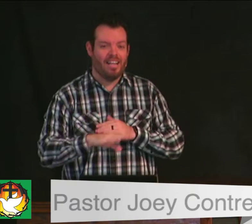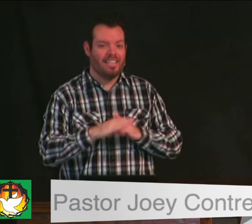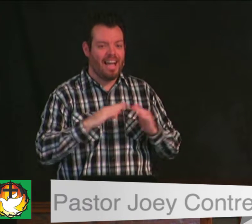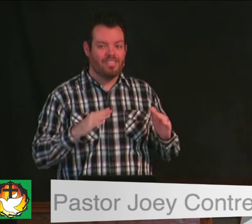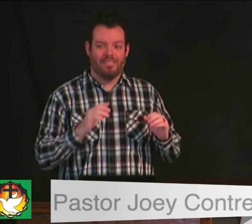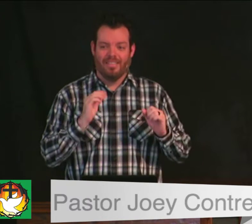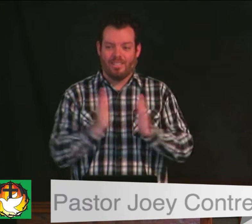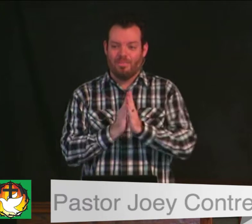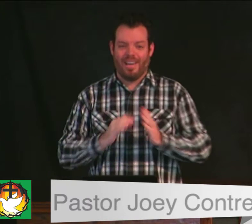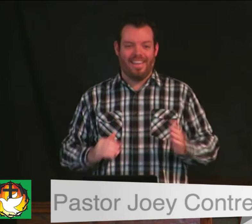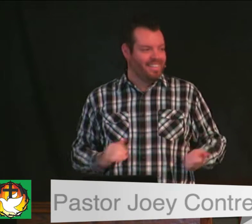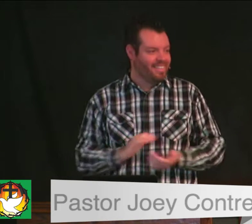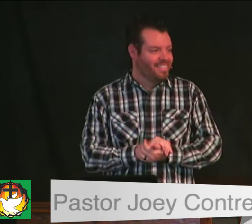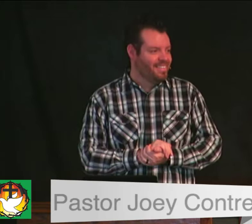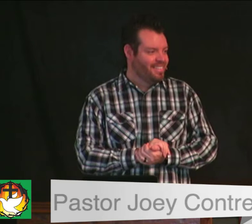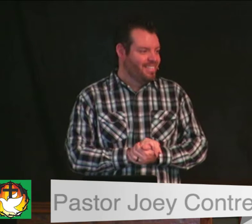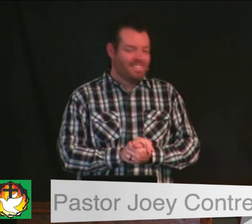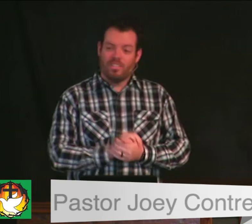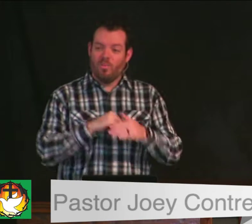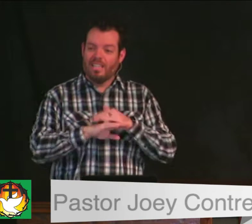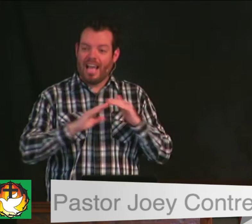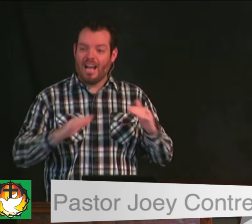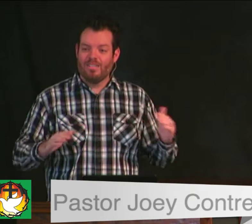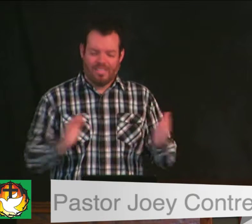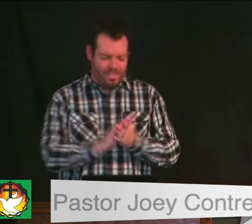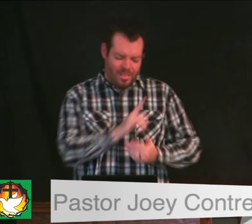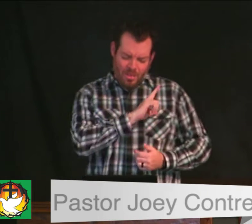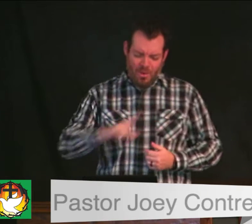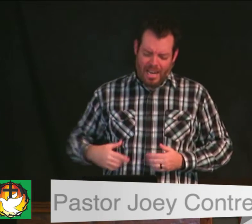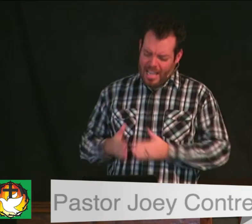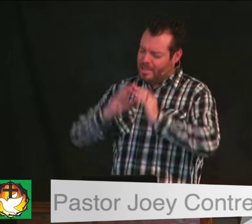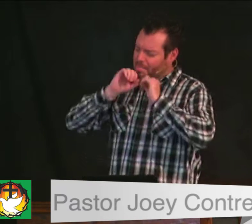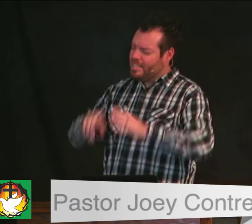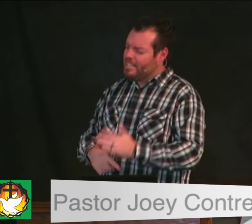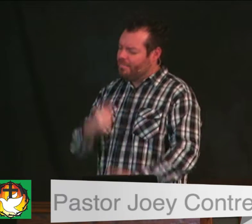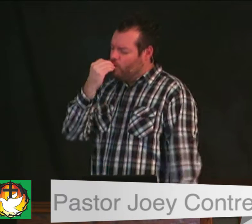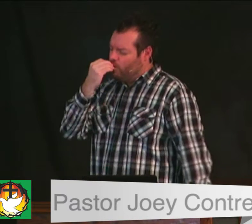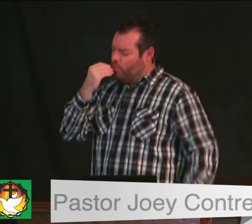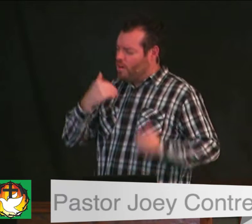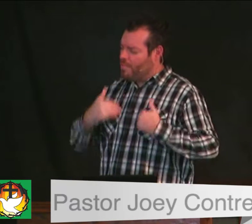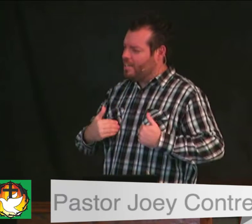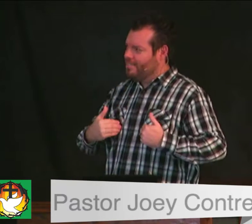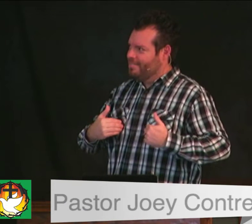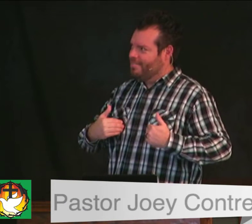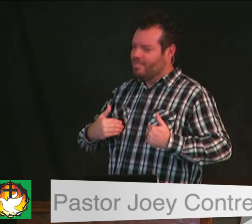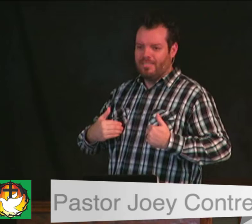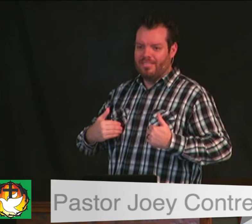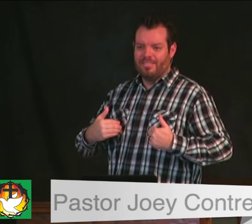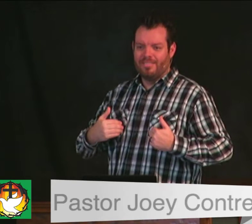in the house to pray. So I went in the house. Lord, I ask you to bless this food for our body.